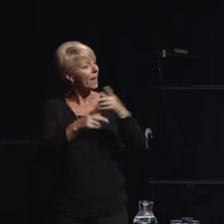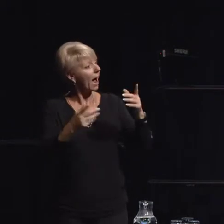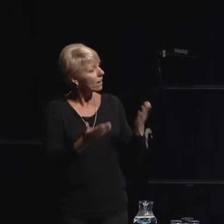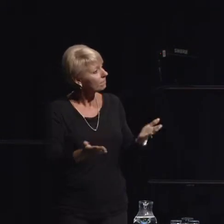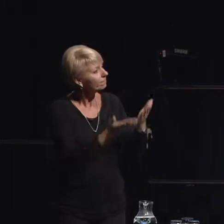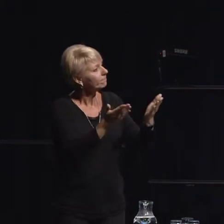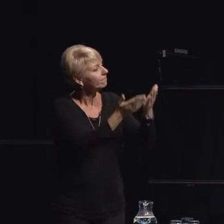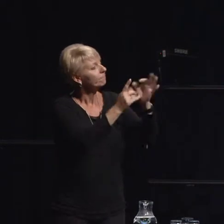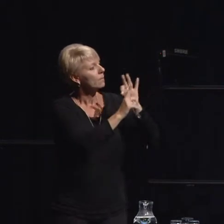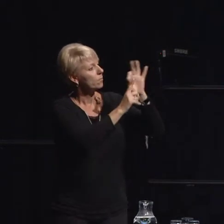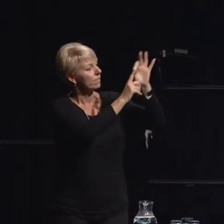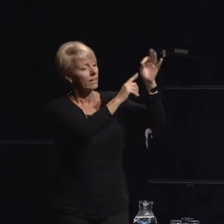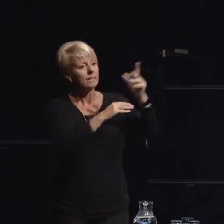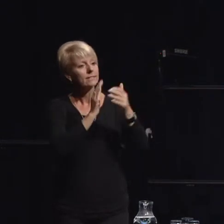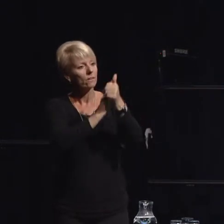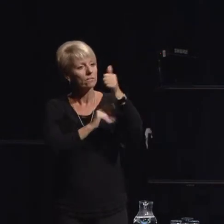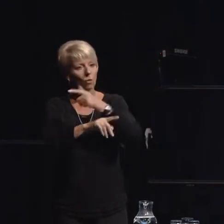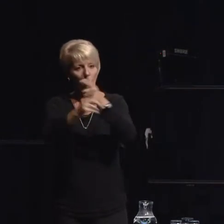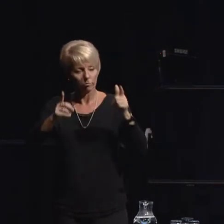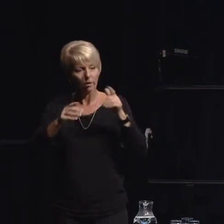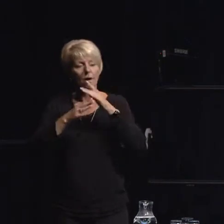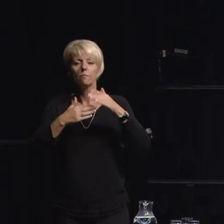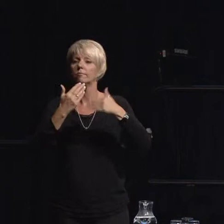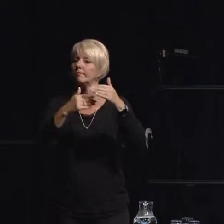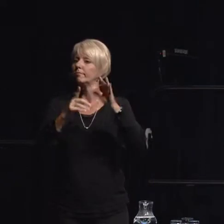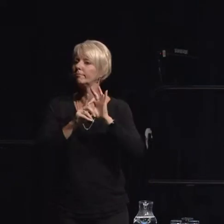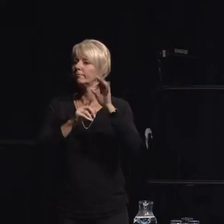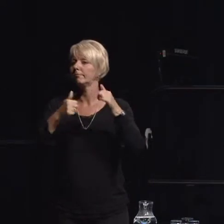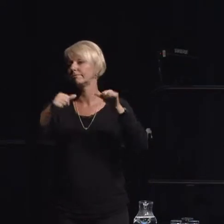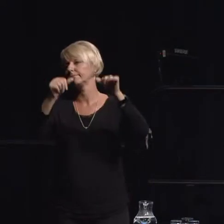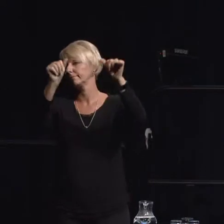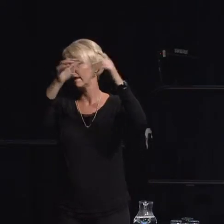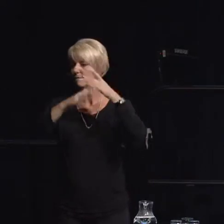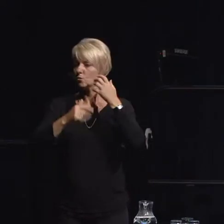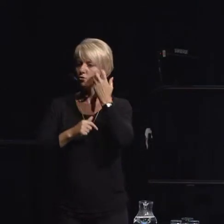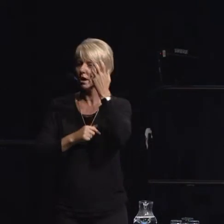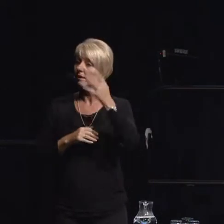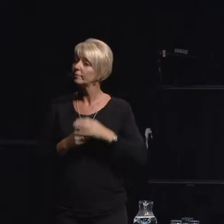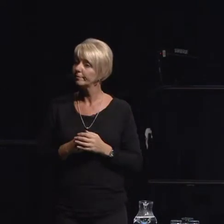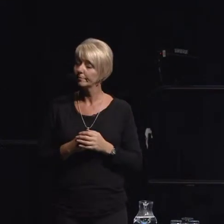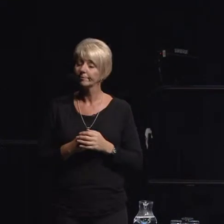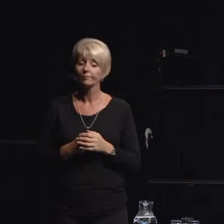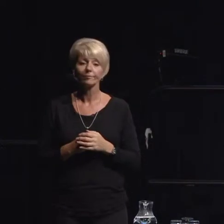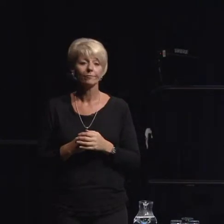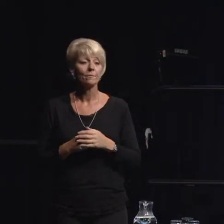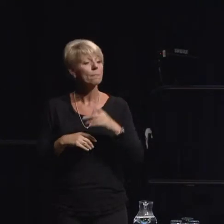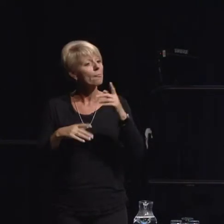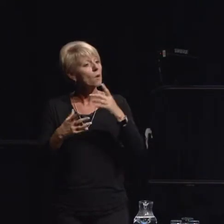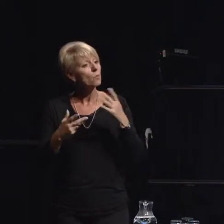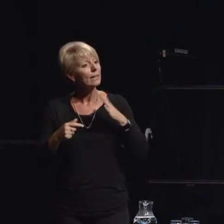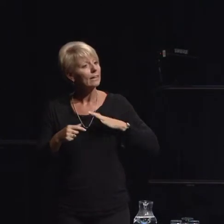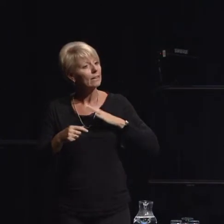Australia's workforce for a prosperous future. Our relationships with local employers and industry sectors are a critical aspect of our